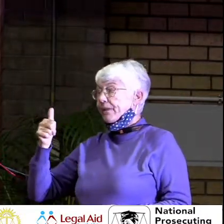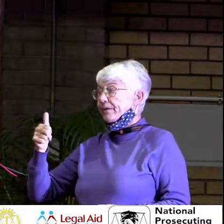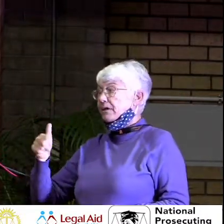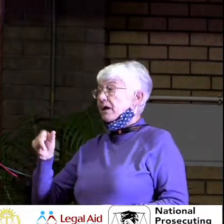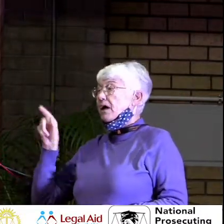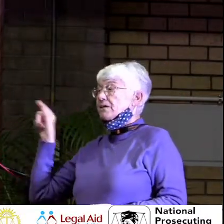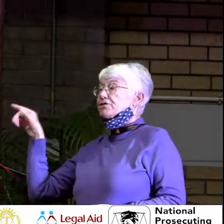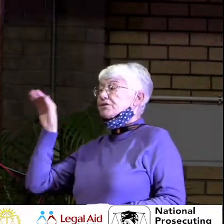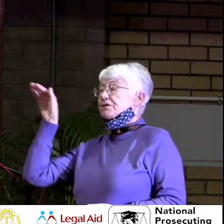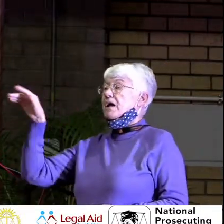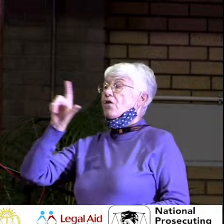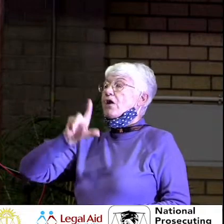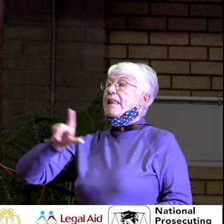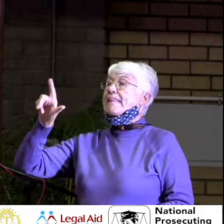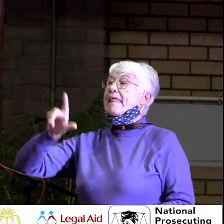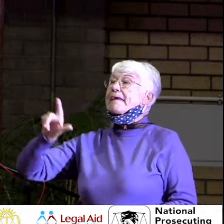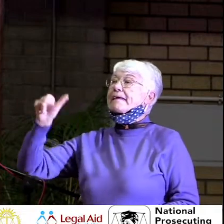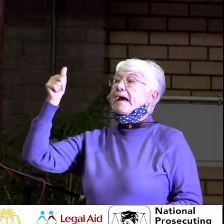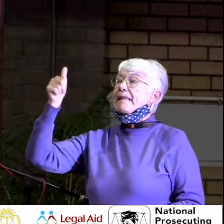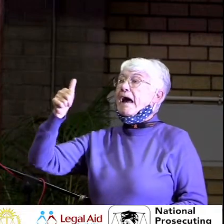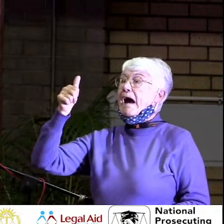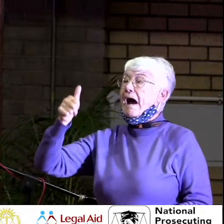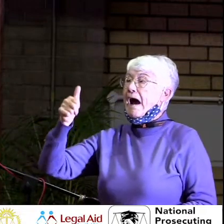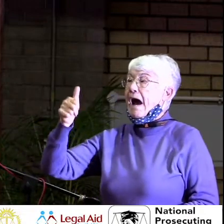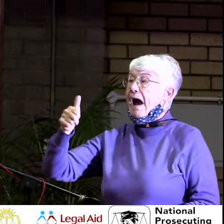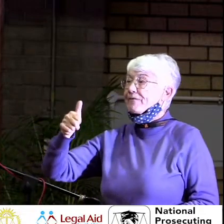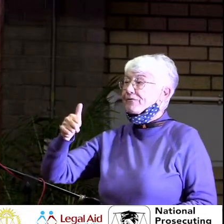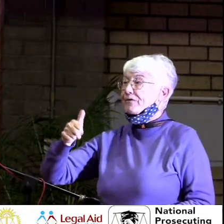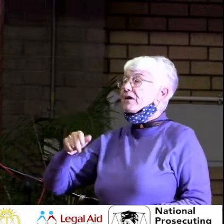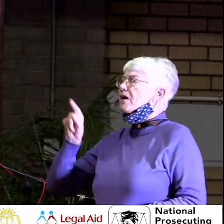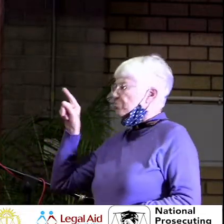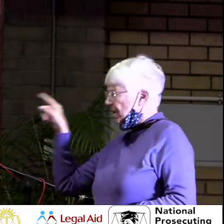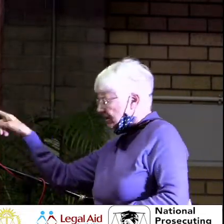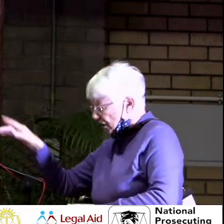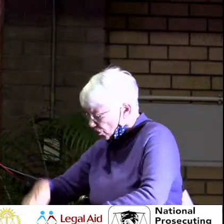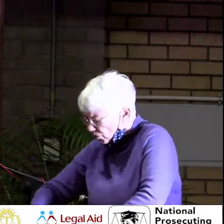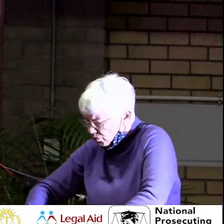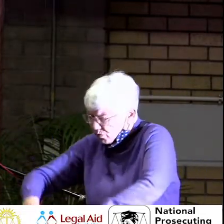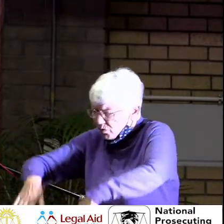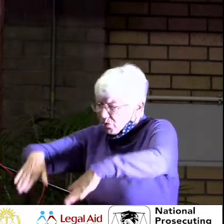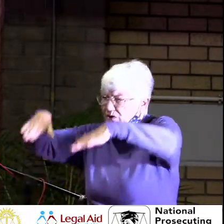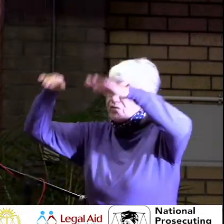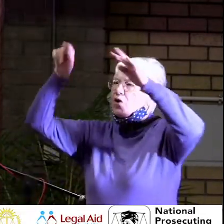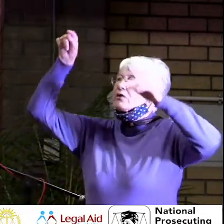South Africa. Maar ek het groot geword in Elsie's Rivier. It's an